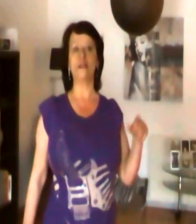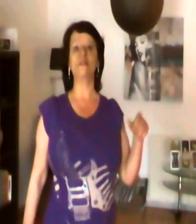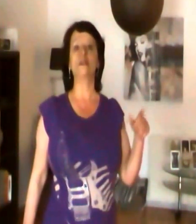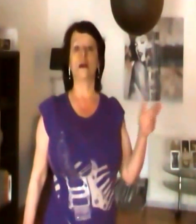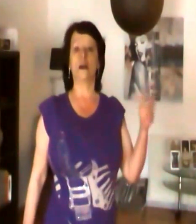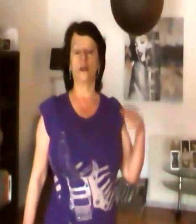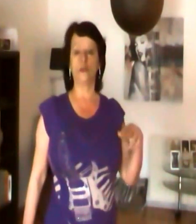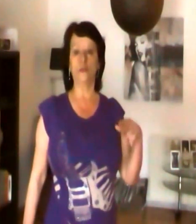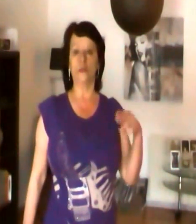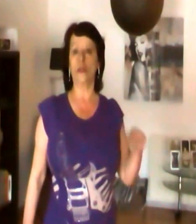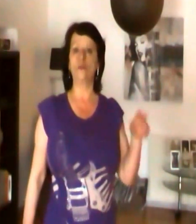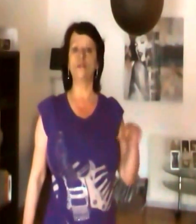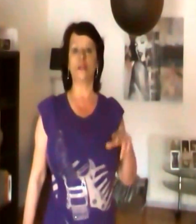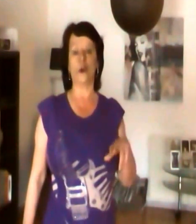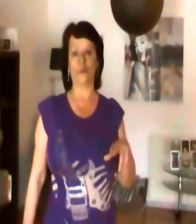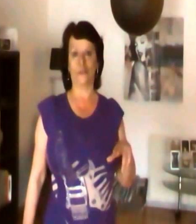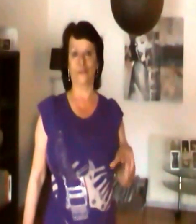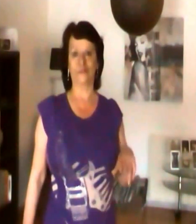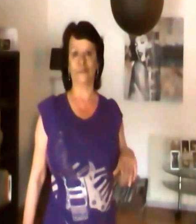and says, there is a God.